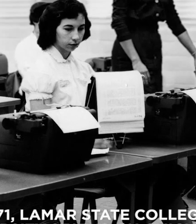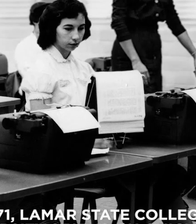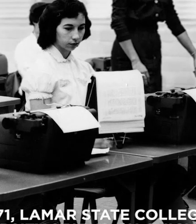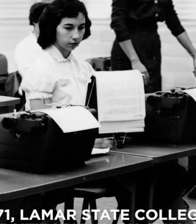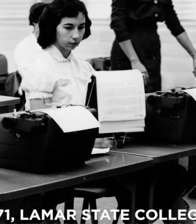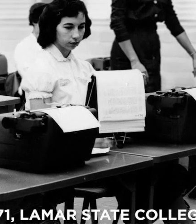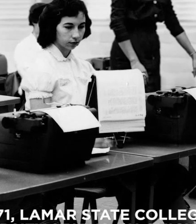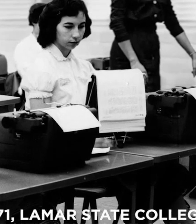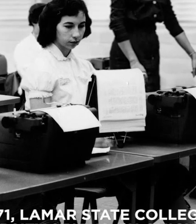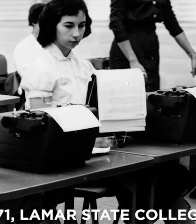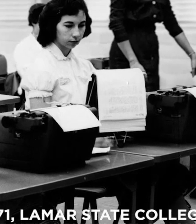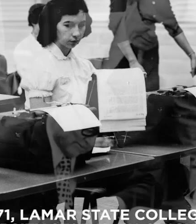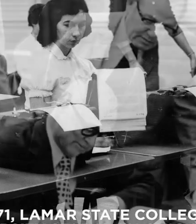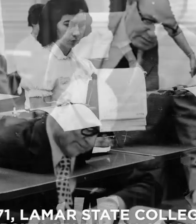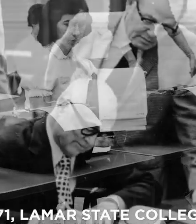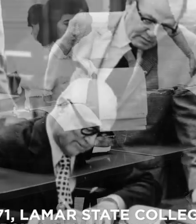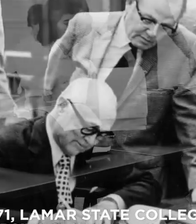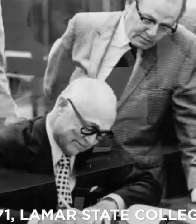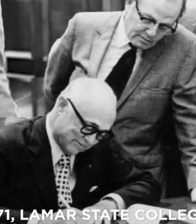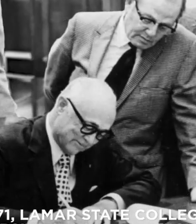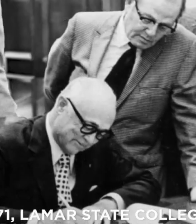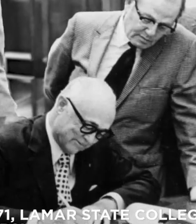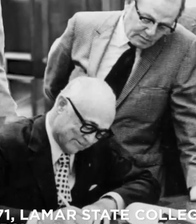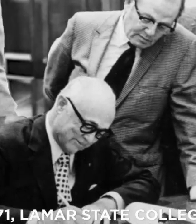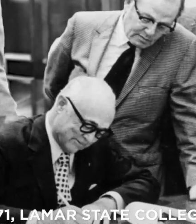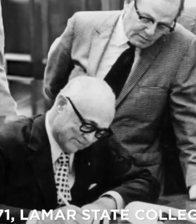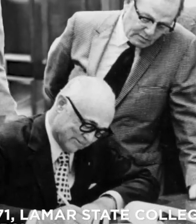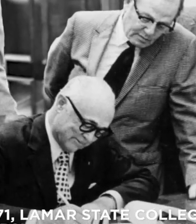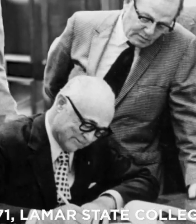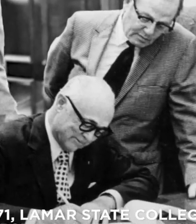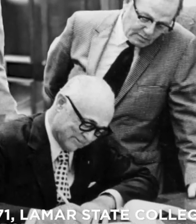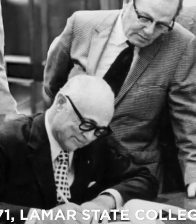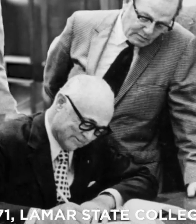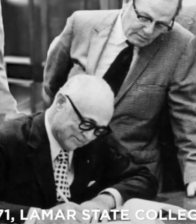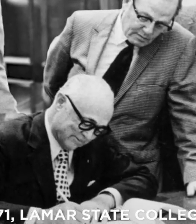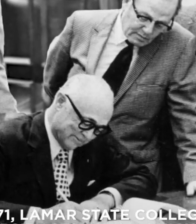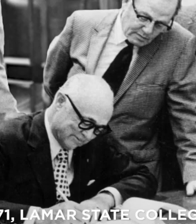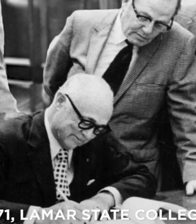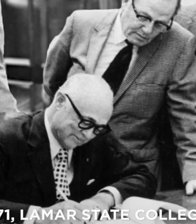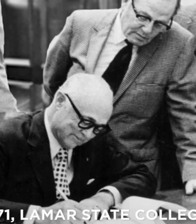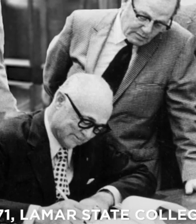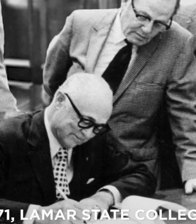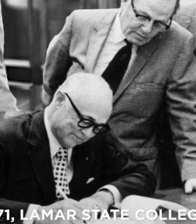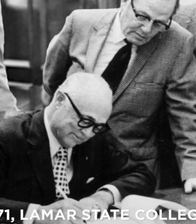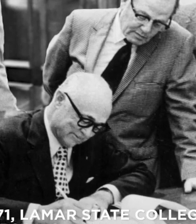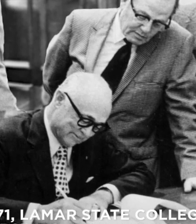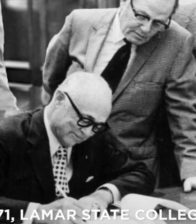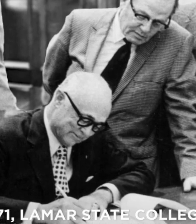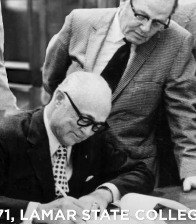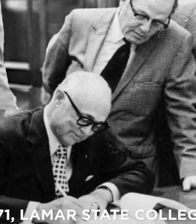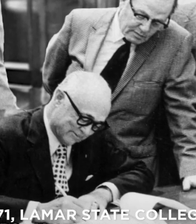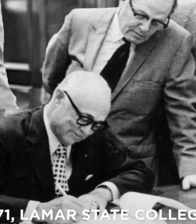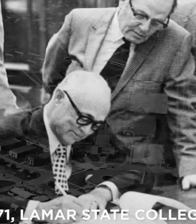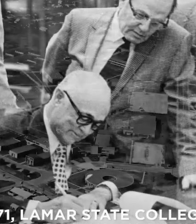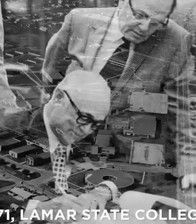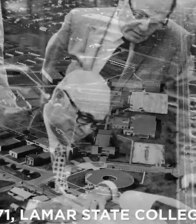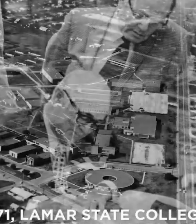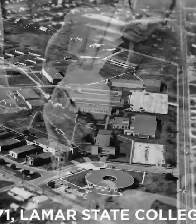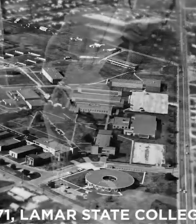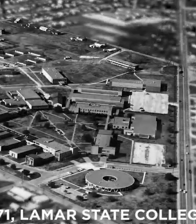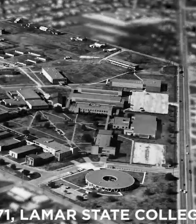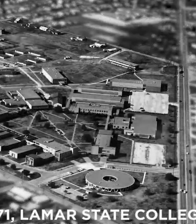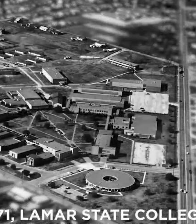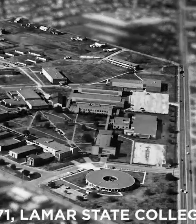change the world. In 1971, Lamar State College earned its official university